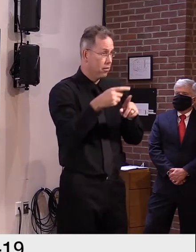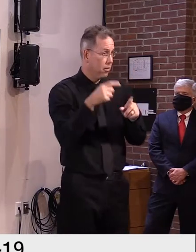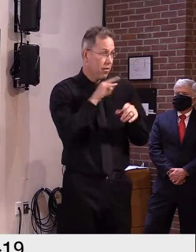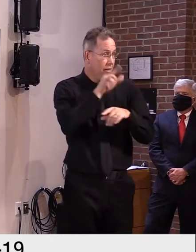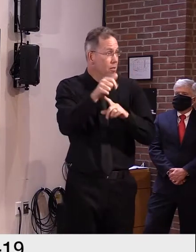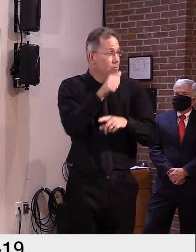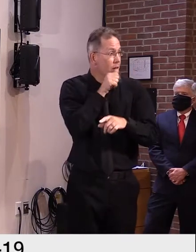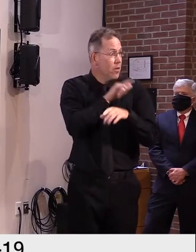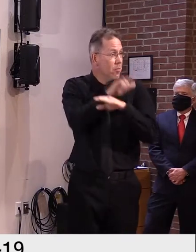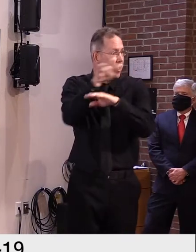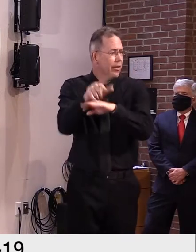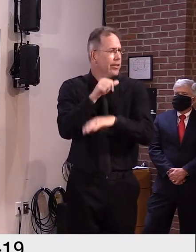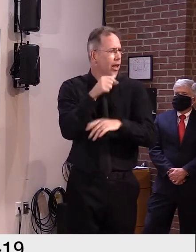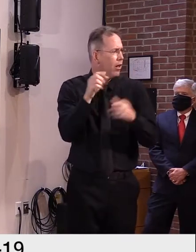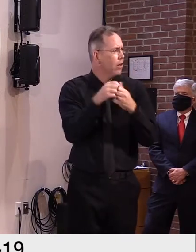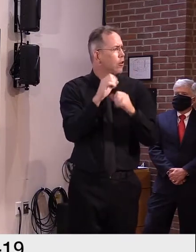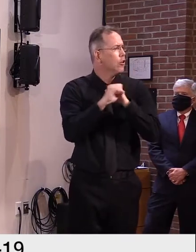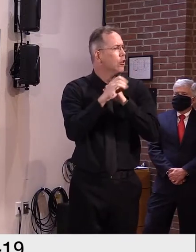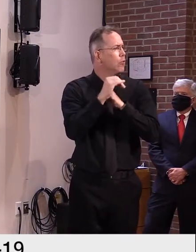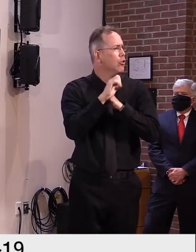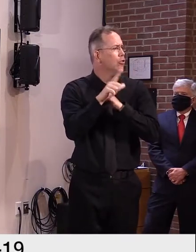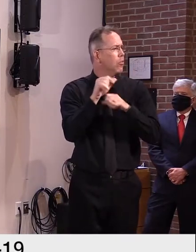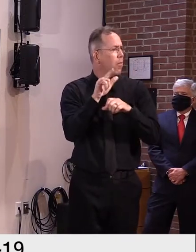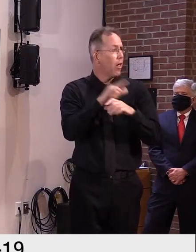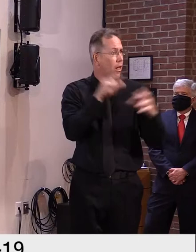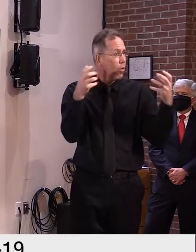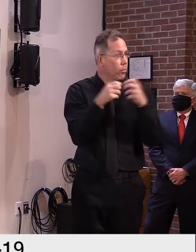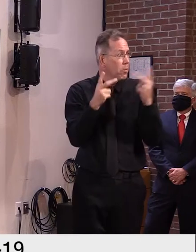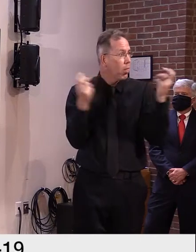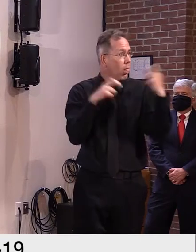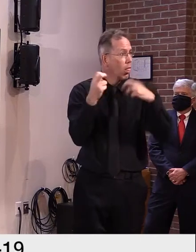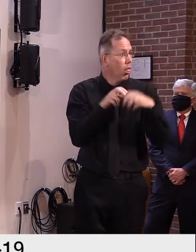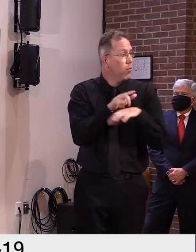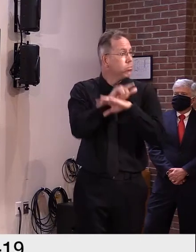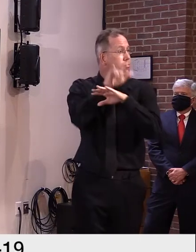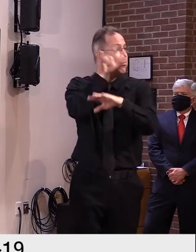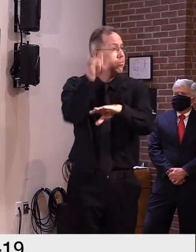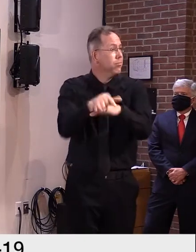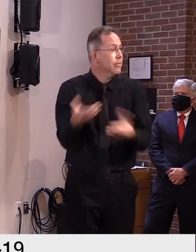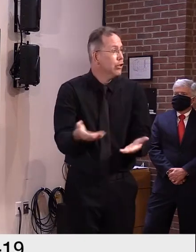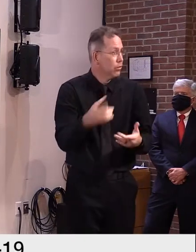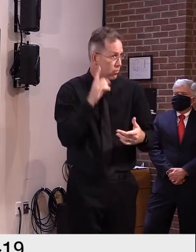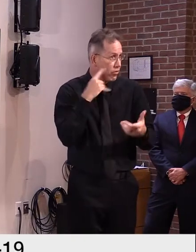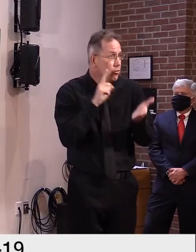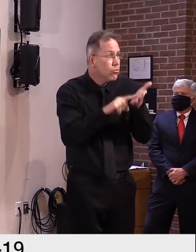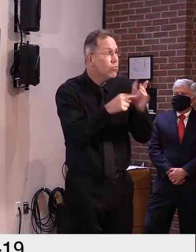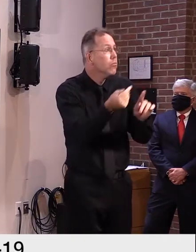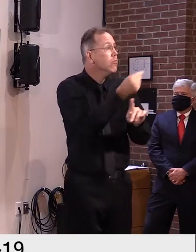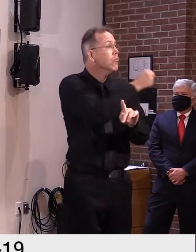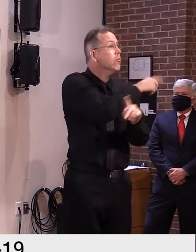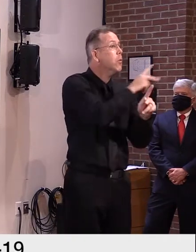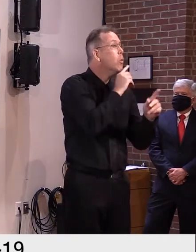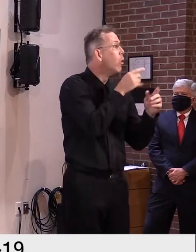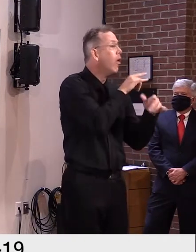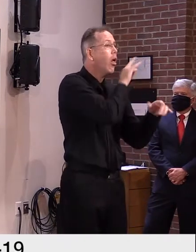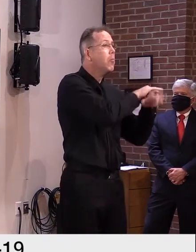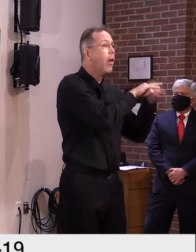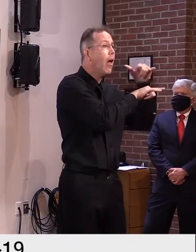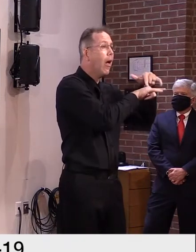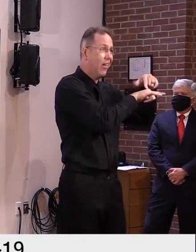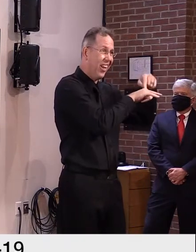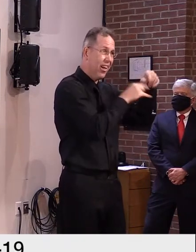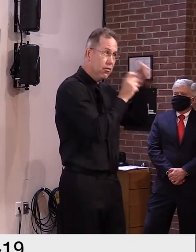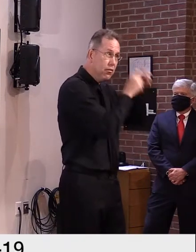Shoreham? Yeah, I'm not sure of the details. I do know they flew into, I believe, JFK, and then took a